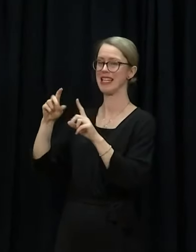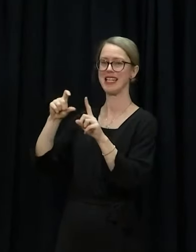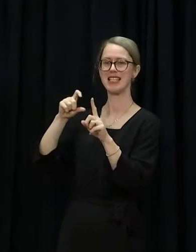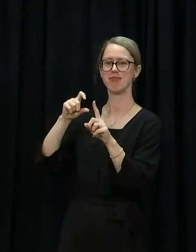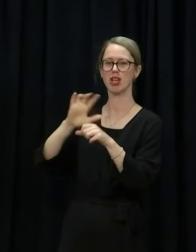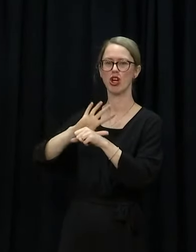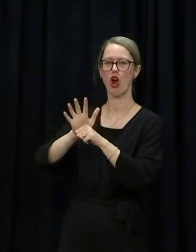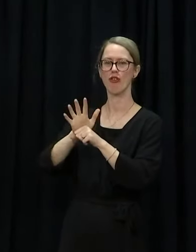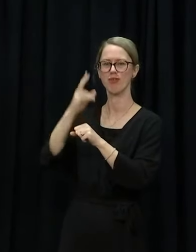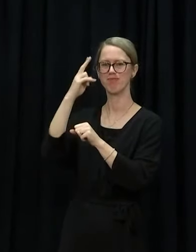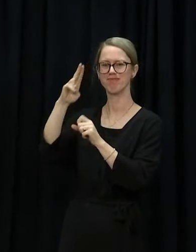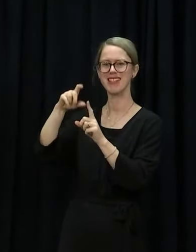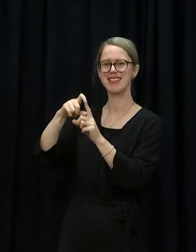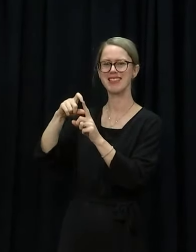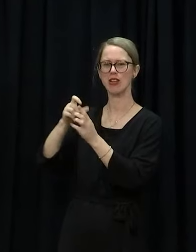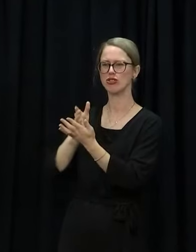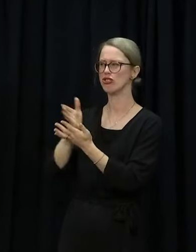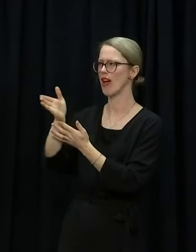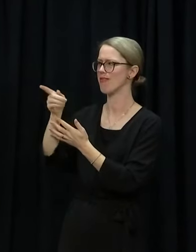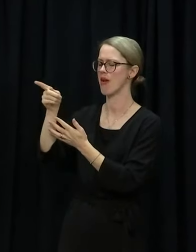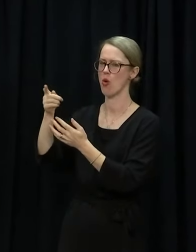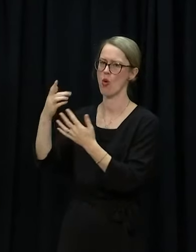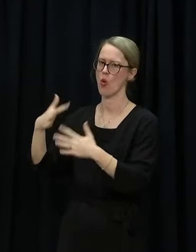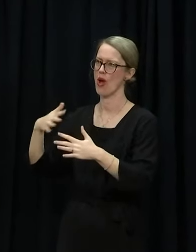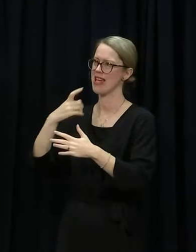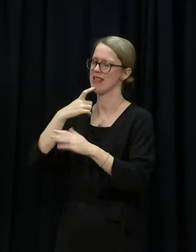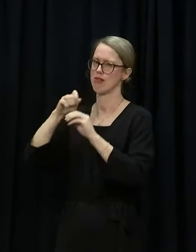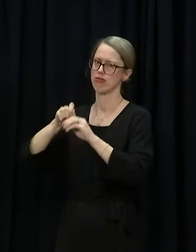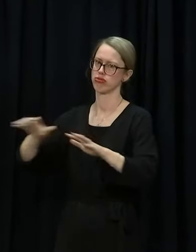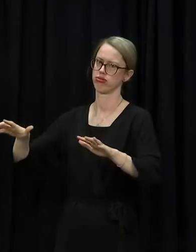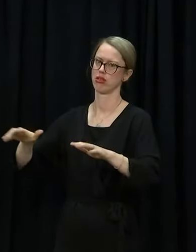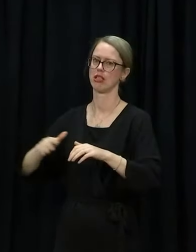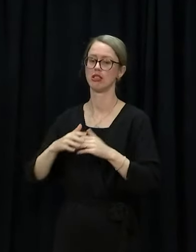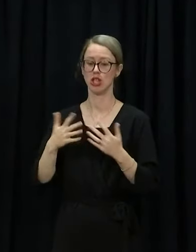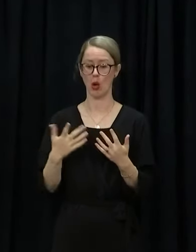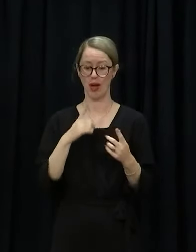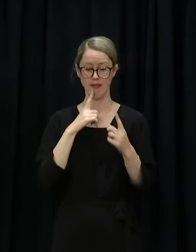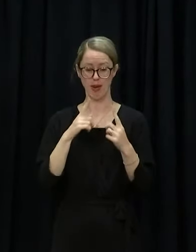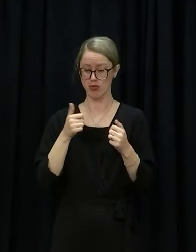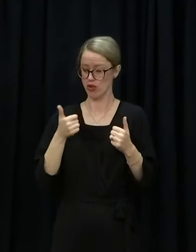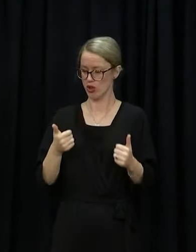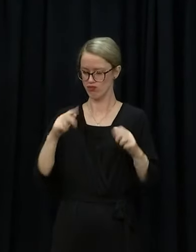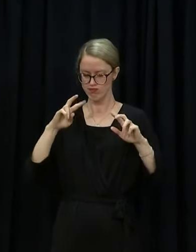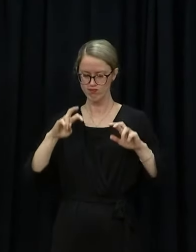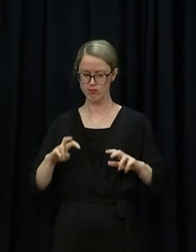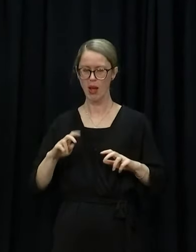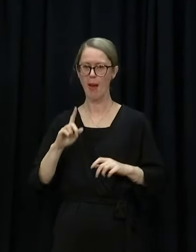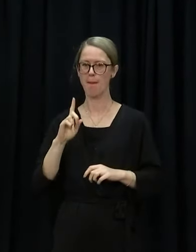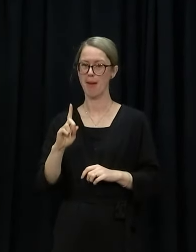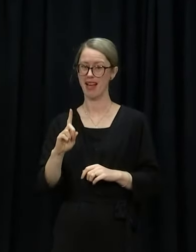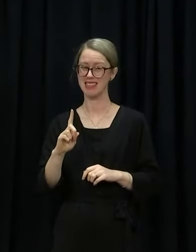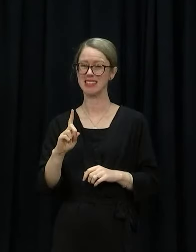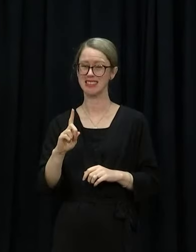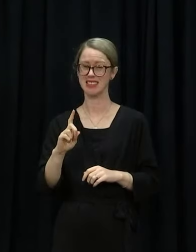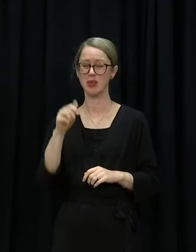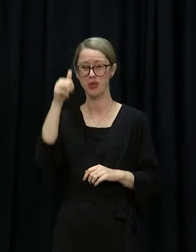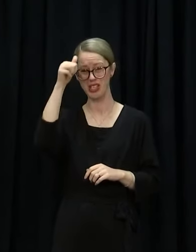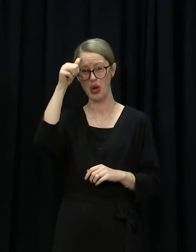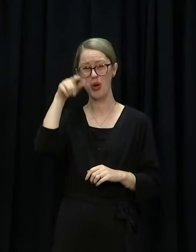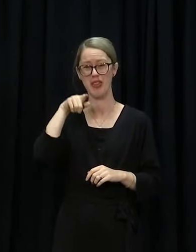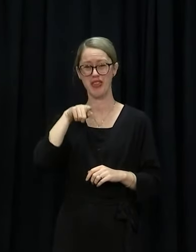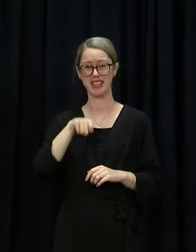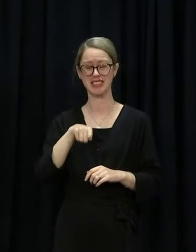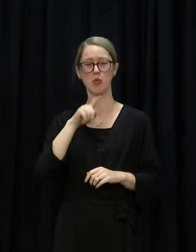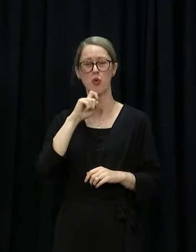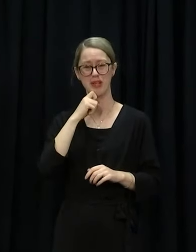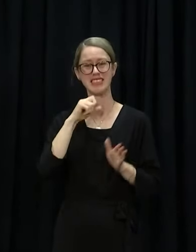tougher than previous variants of COVID. So while we have further information to inform our response, we also know it is going to be a